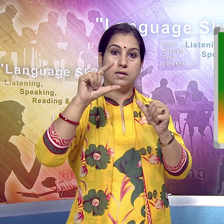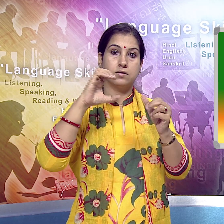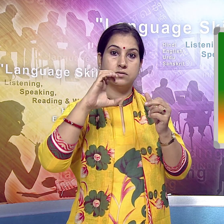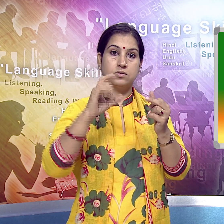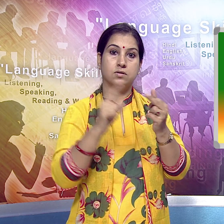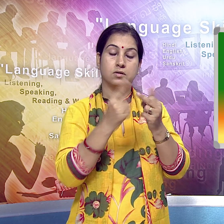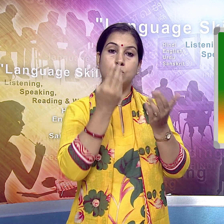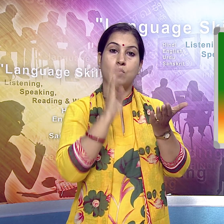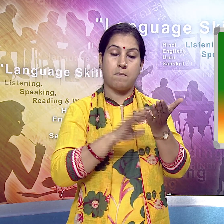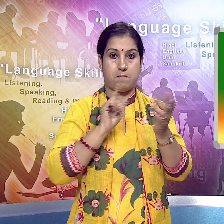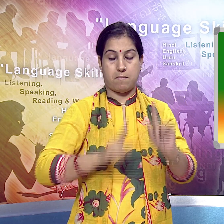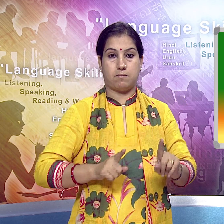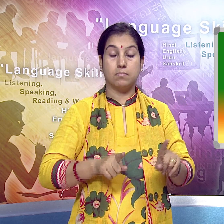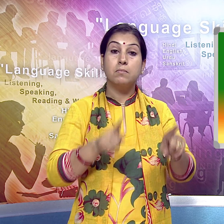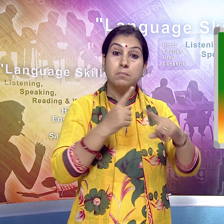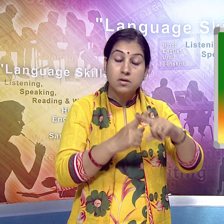vitamin D is also needed,